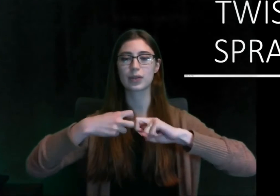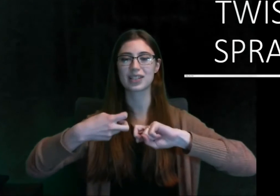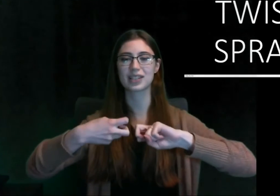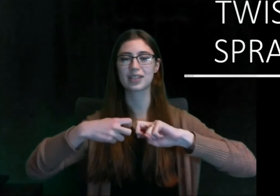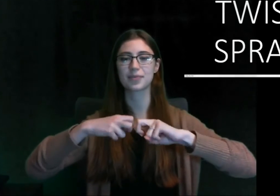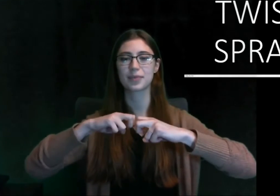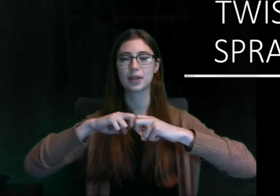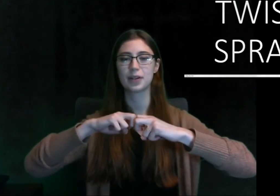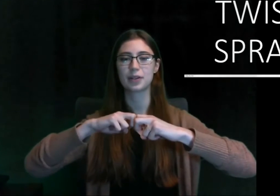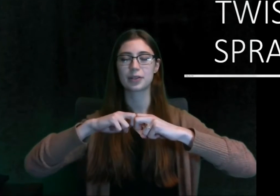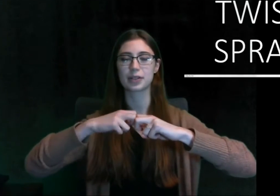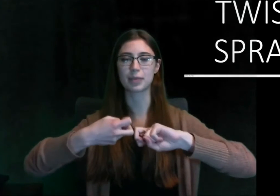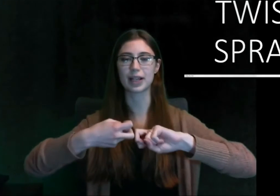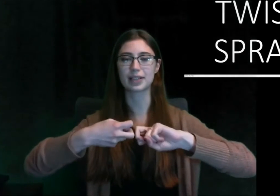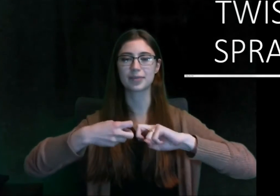Twist or sprain.